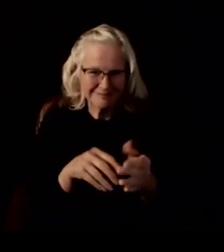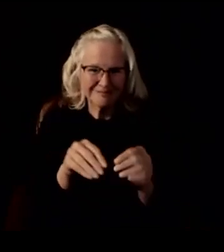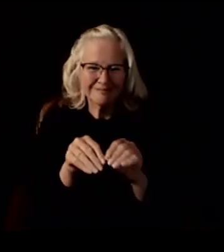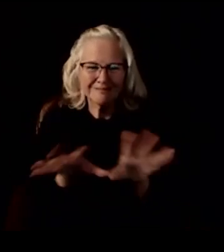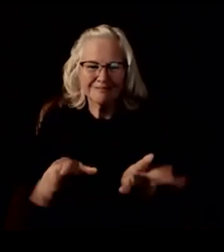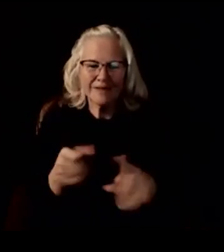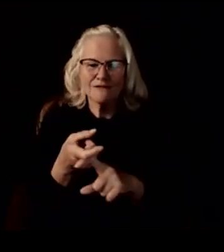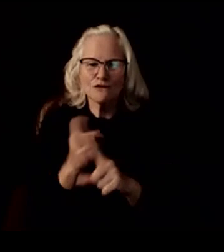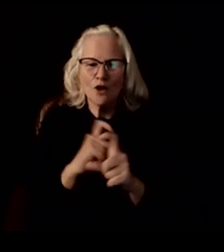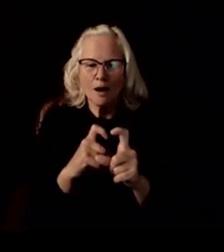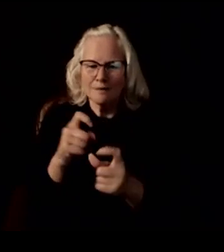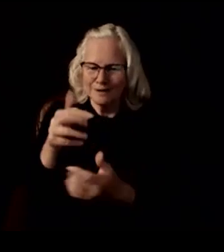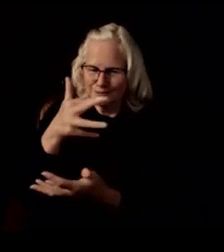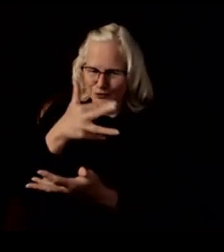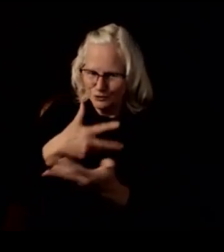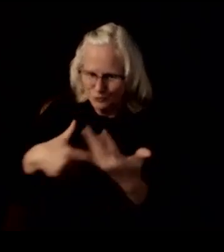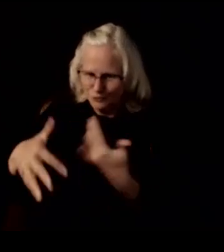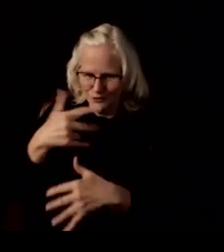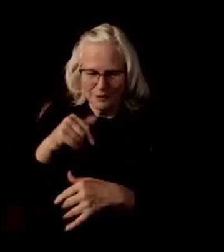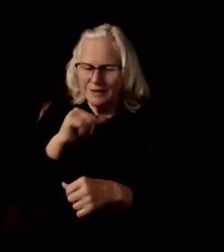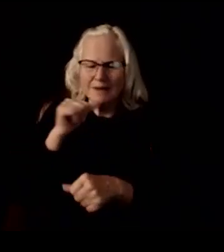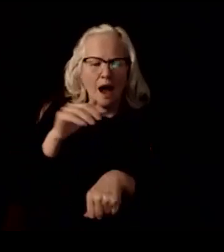than on campus.